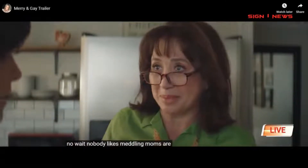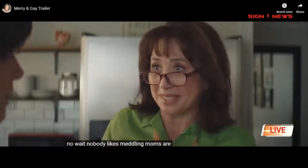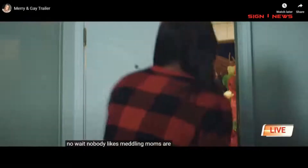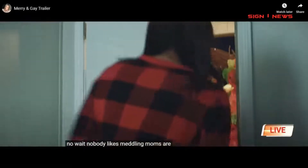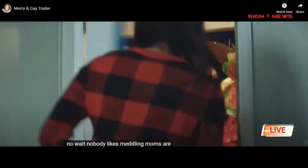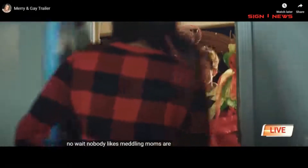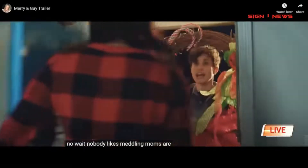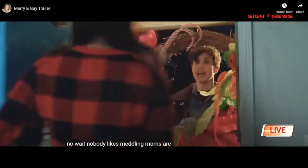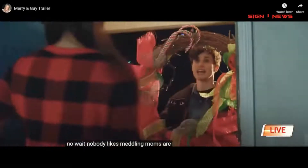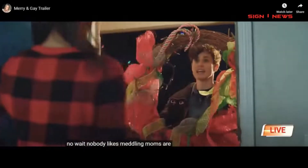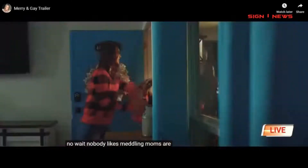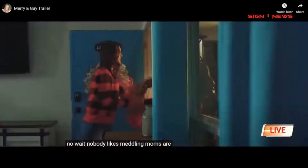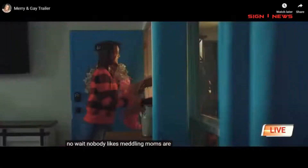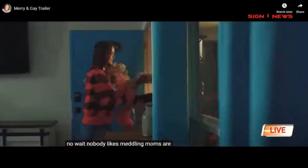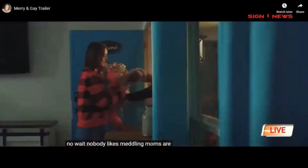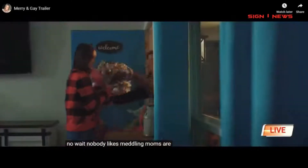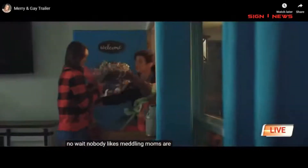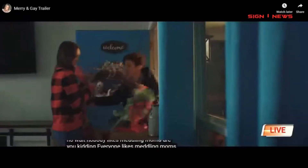moms.